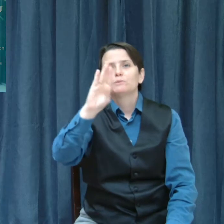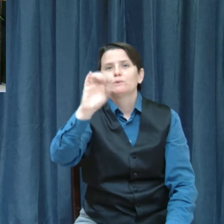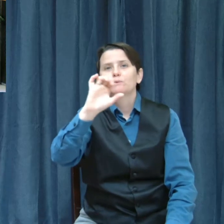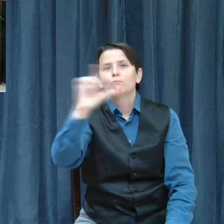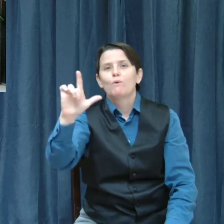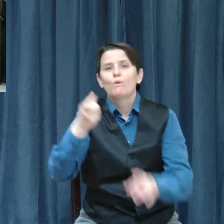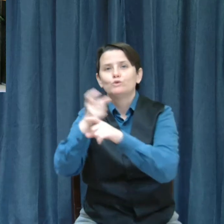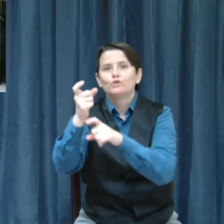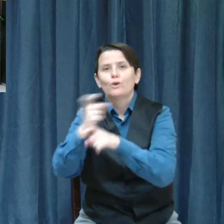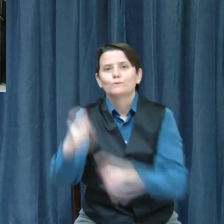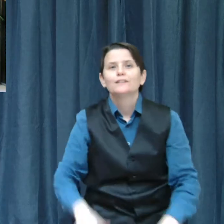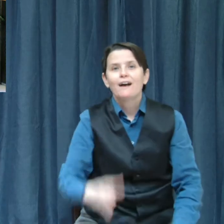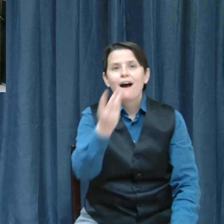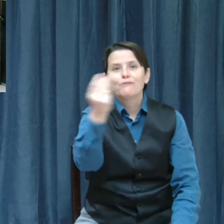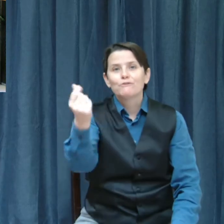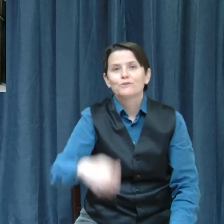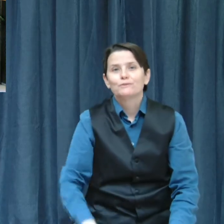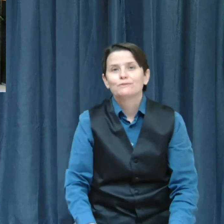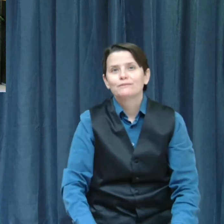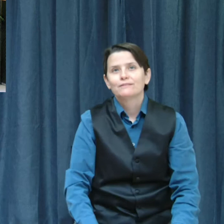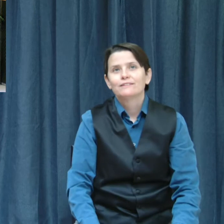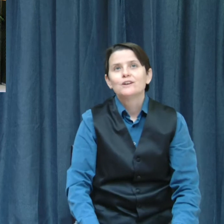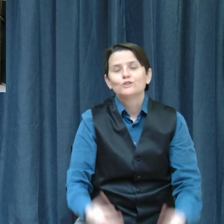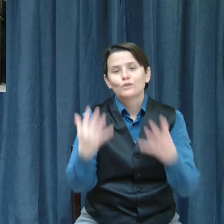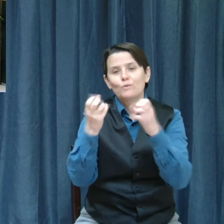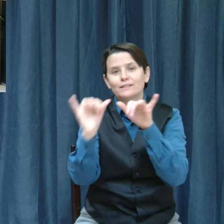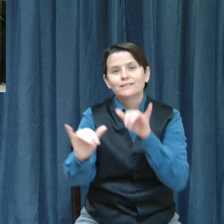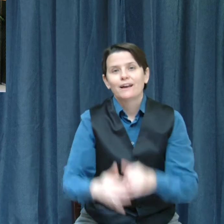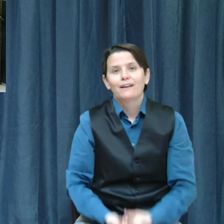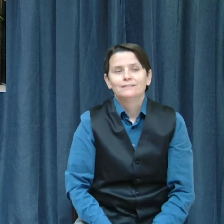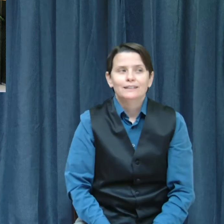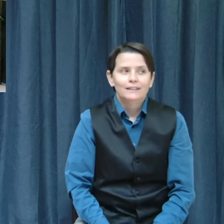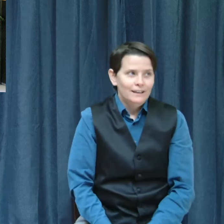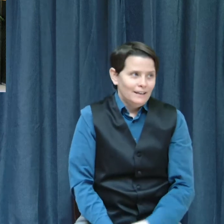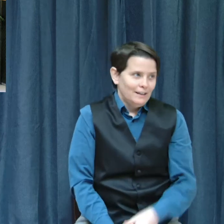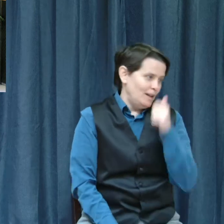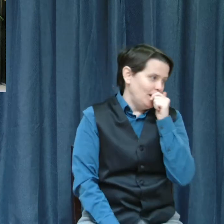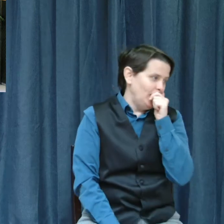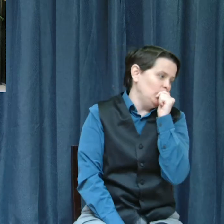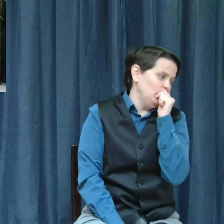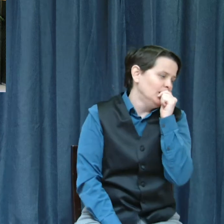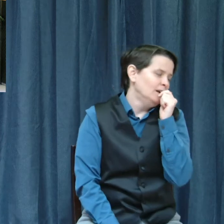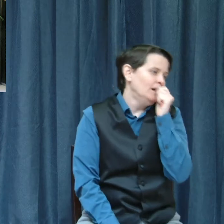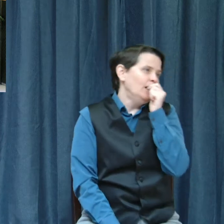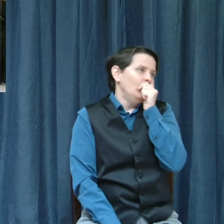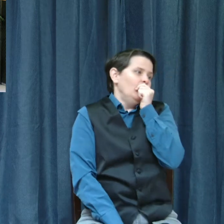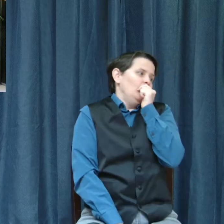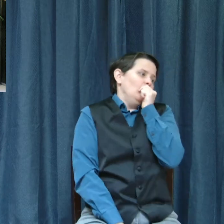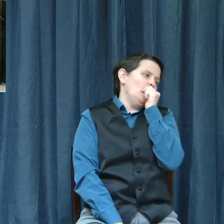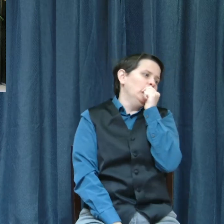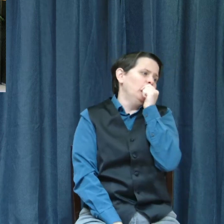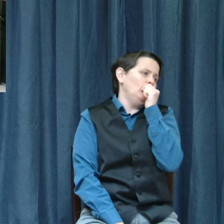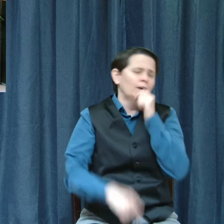couple. I do. So you're going to want to stick around. Stay tuned. For the Super Bowl jokes. But we